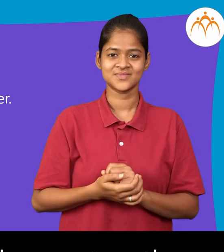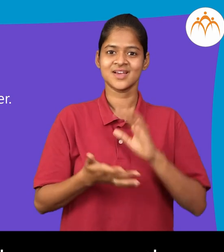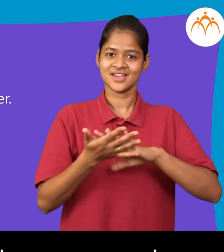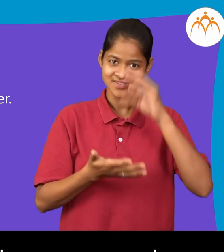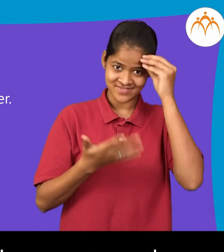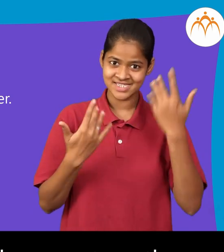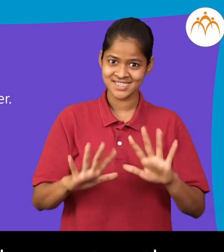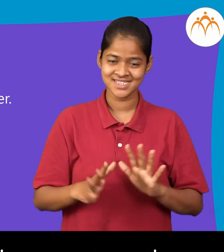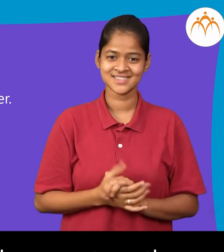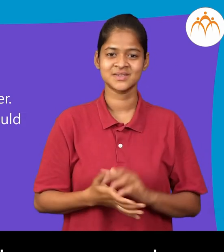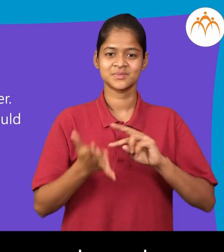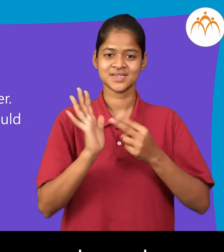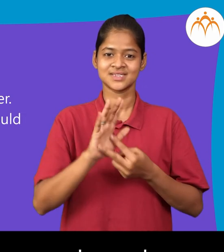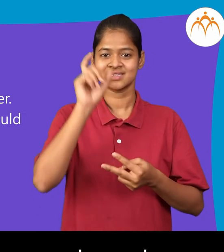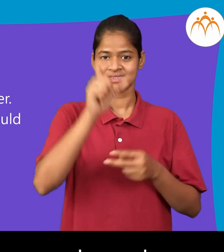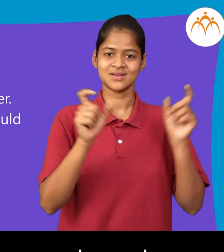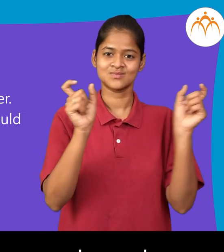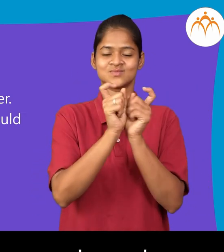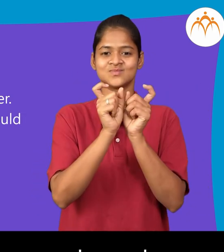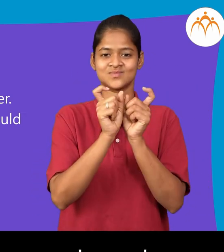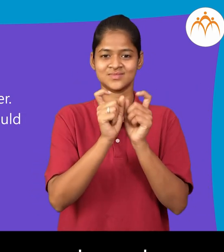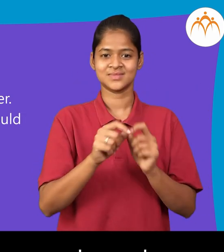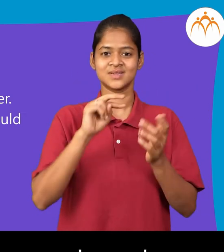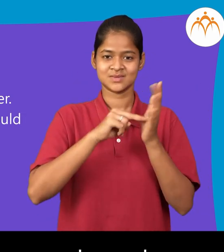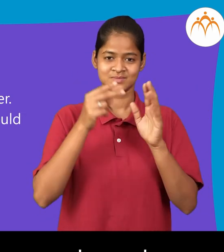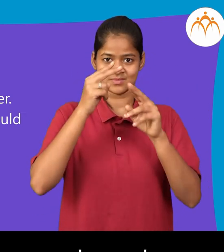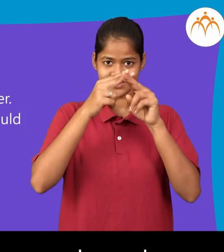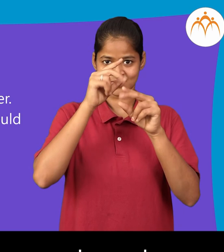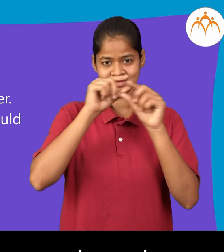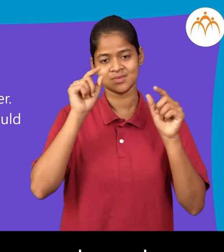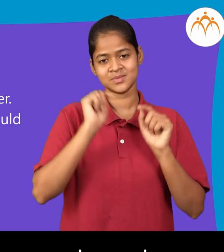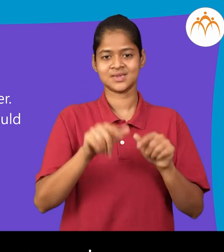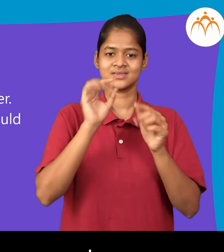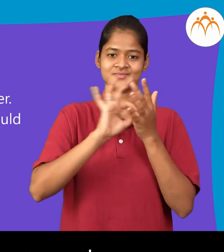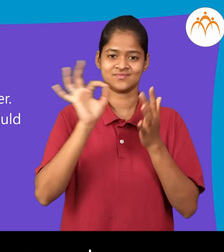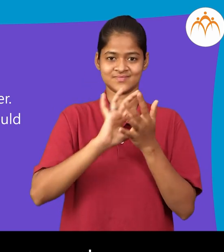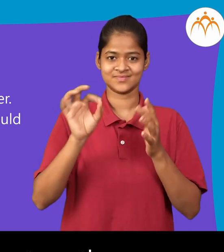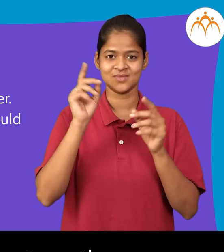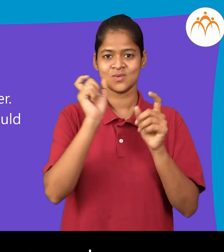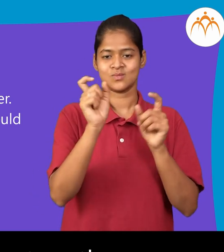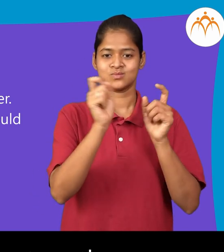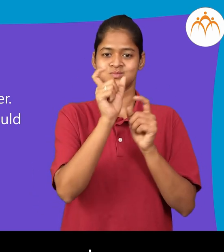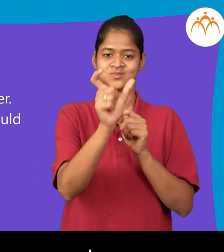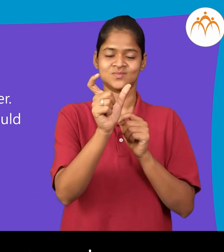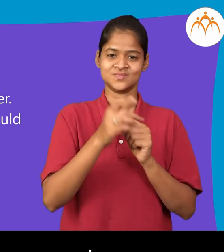come together. We learnt that compound words should be written